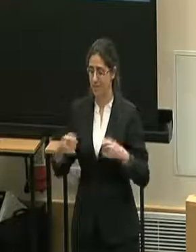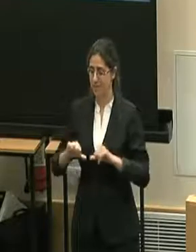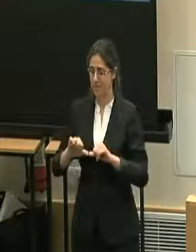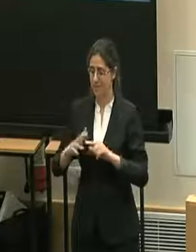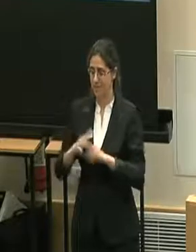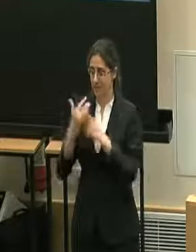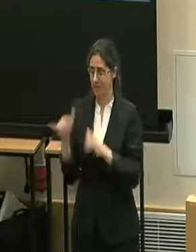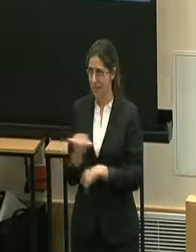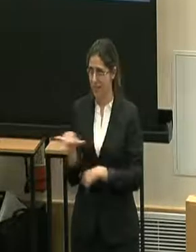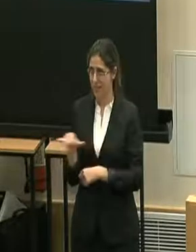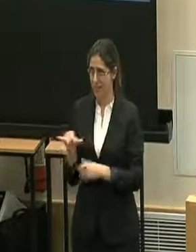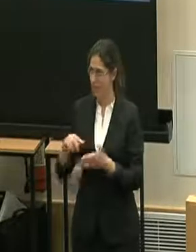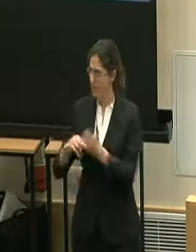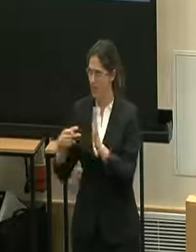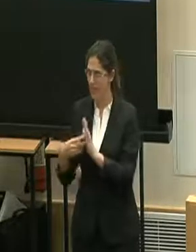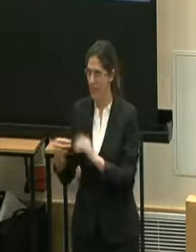outcomes.